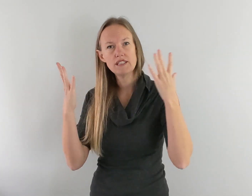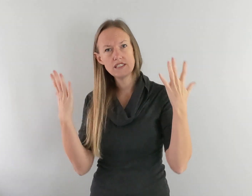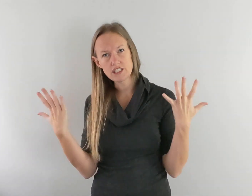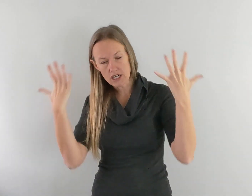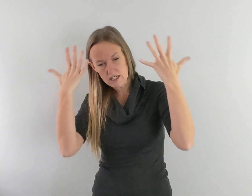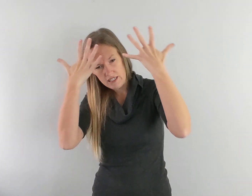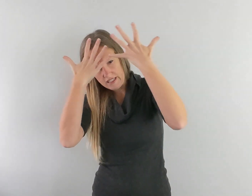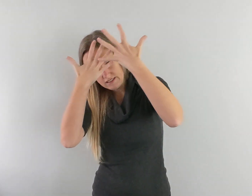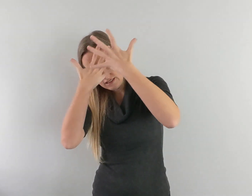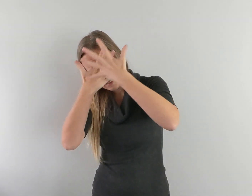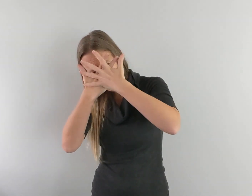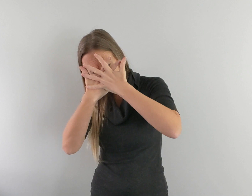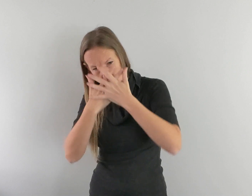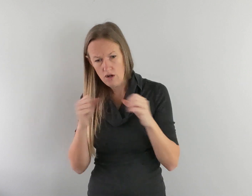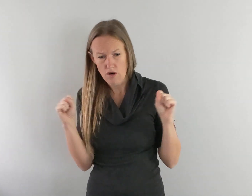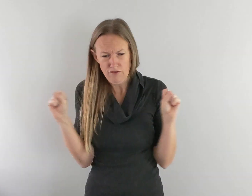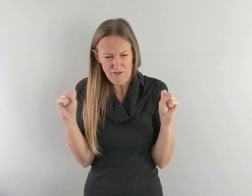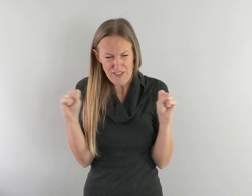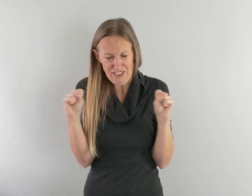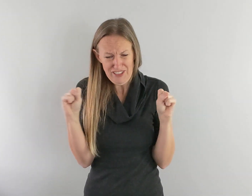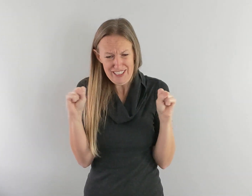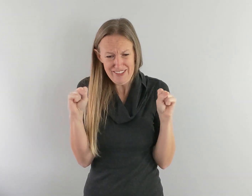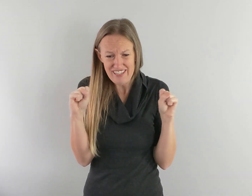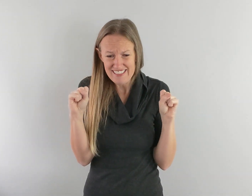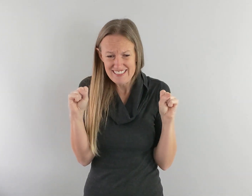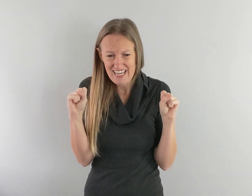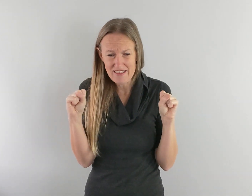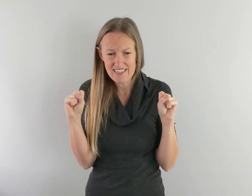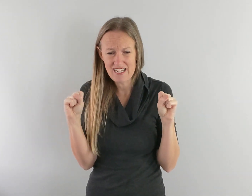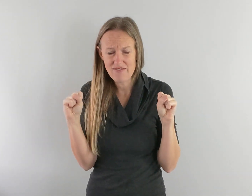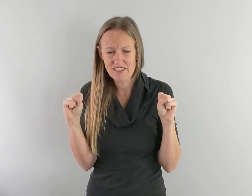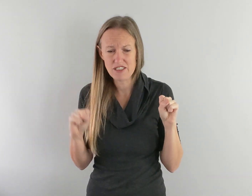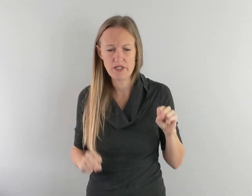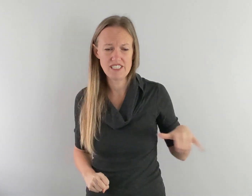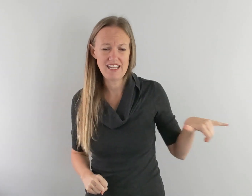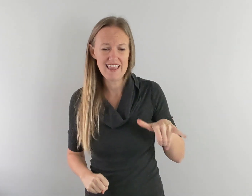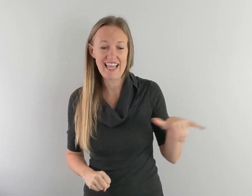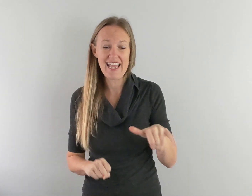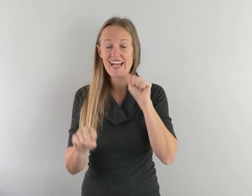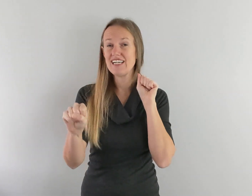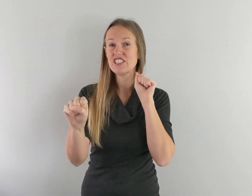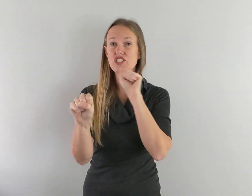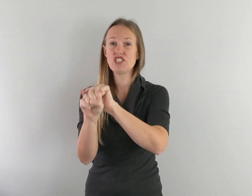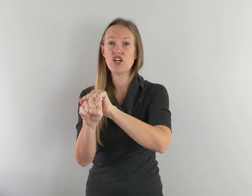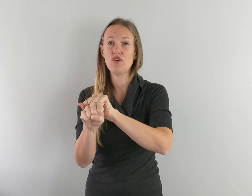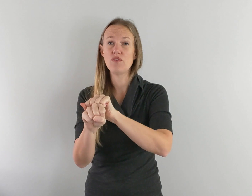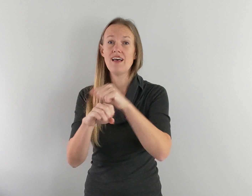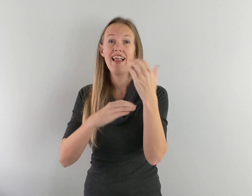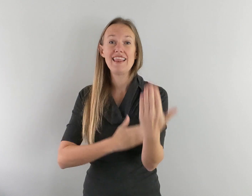in darkness, frozen, that time, facial expression, like a stone.